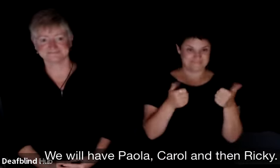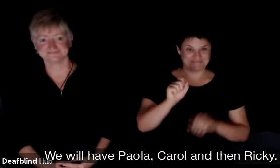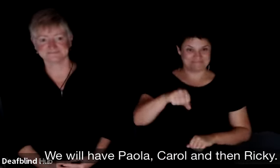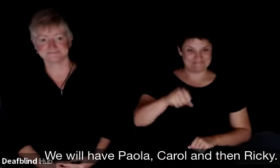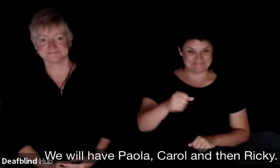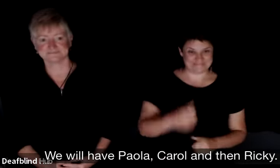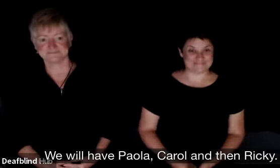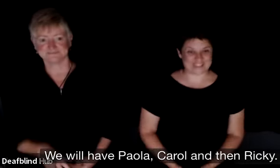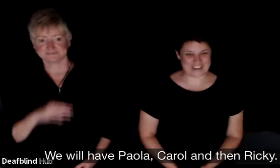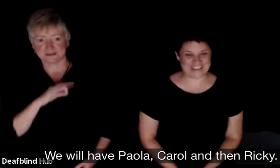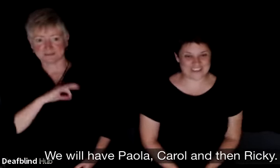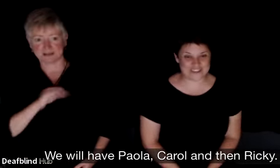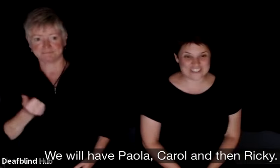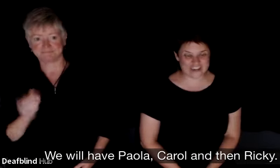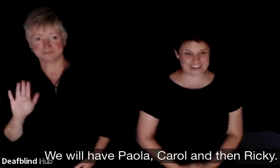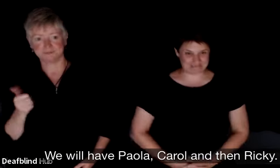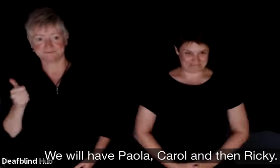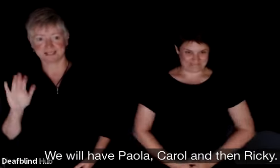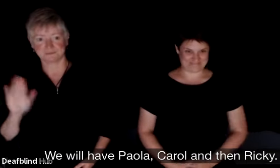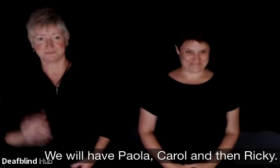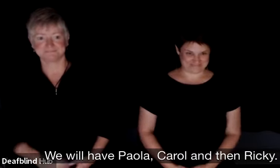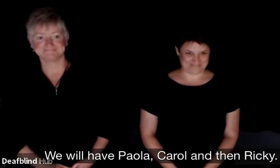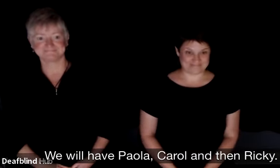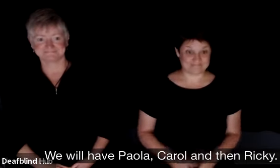Yes, Paola? Okay, good. Hi.